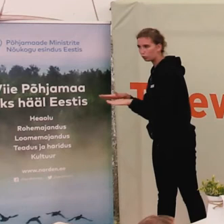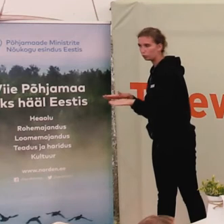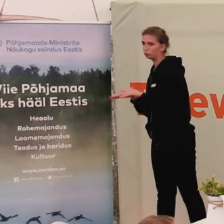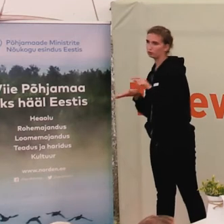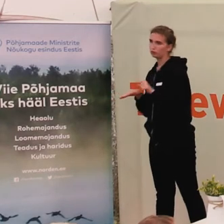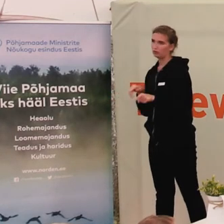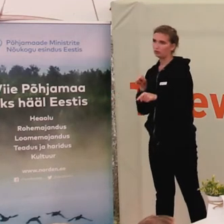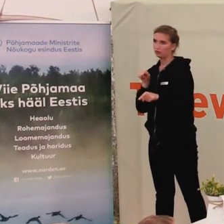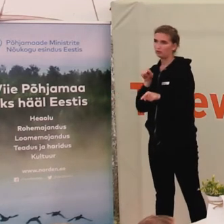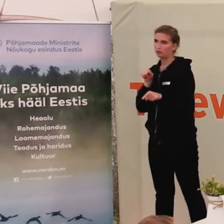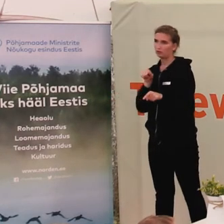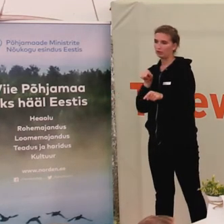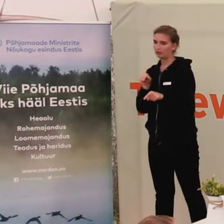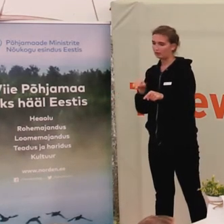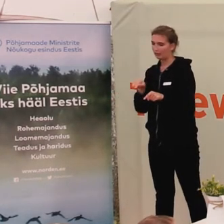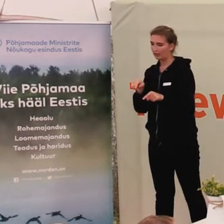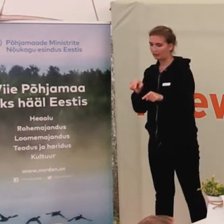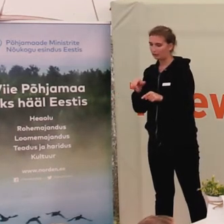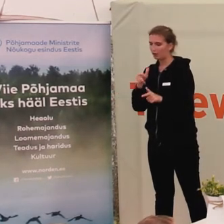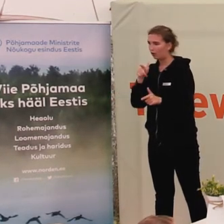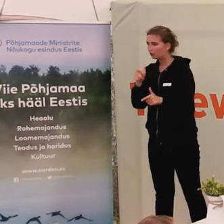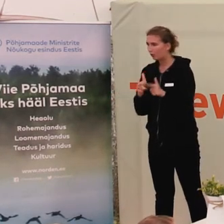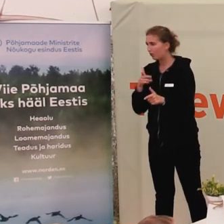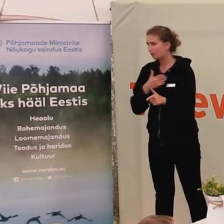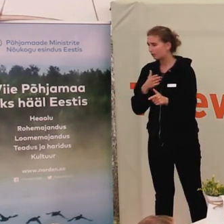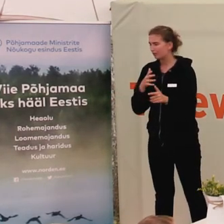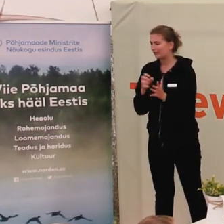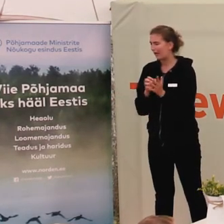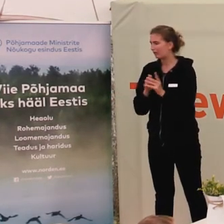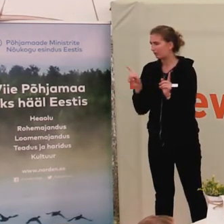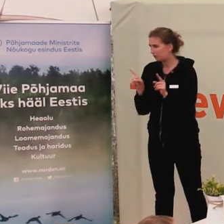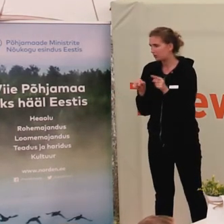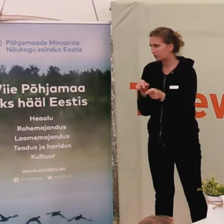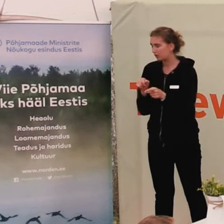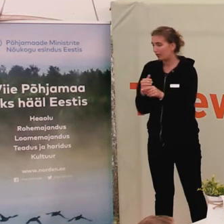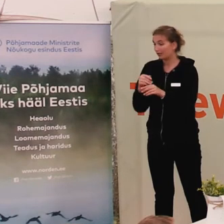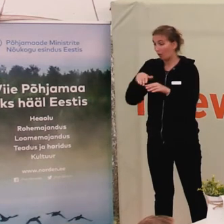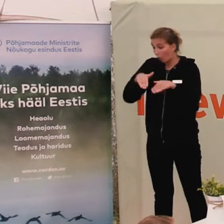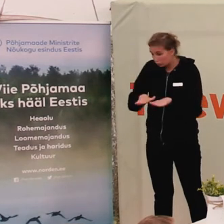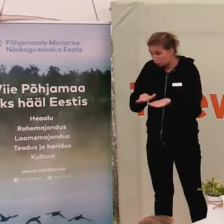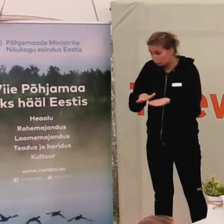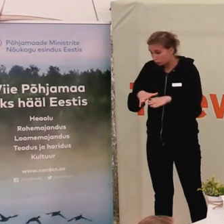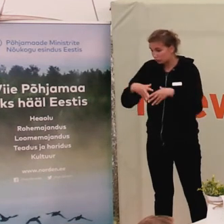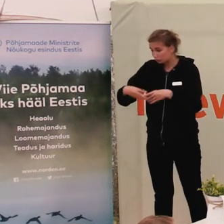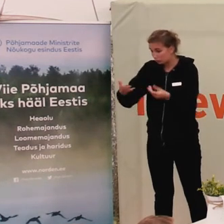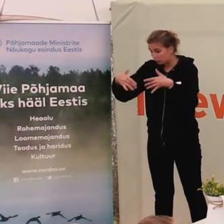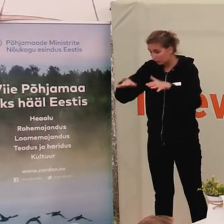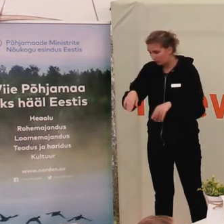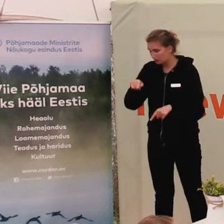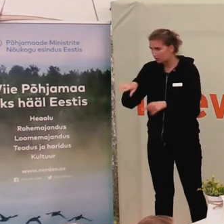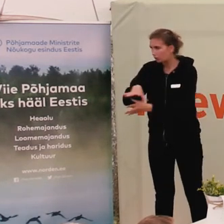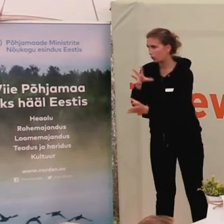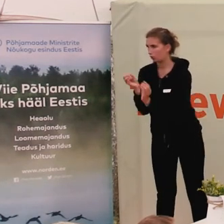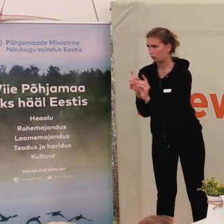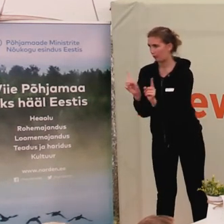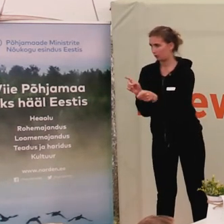decisions. What does it actually mean to think about what comes after your decision? And then